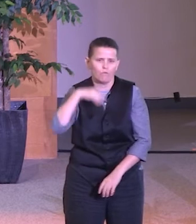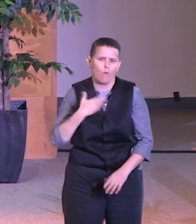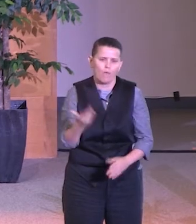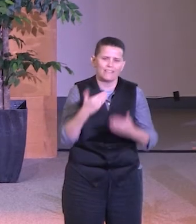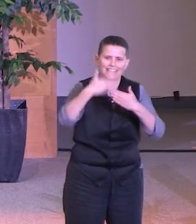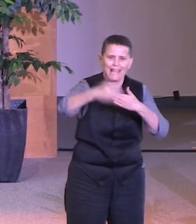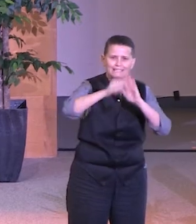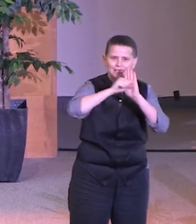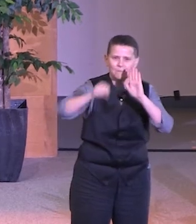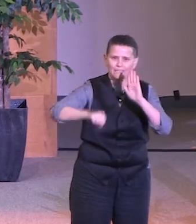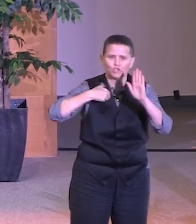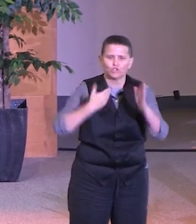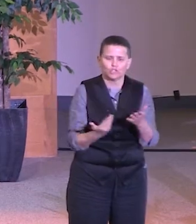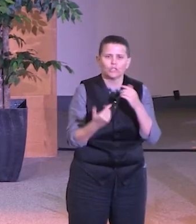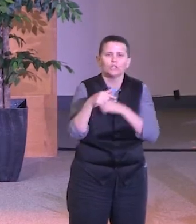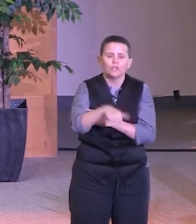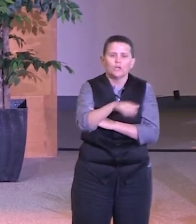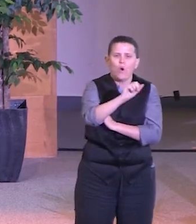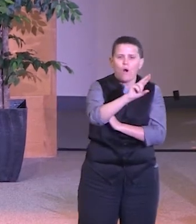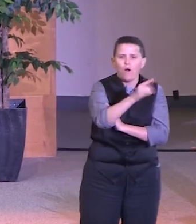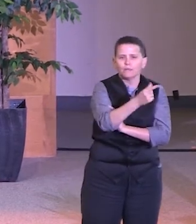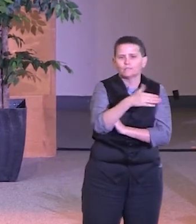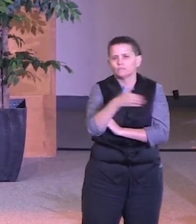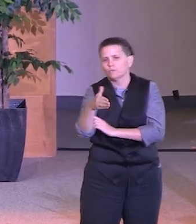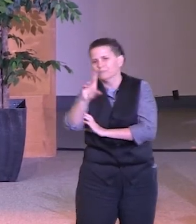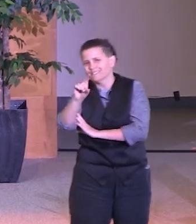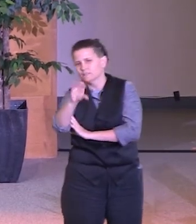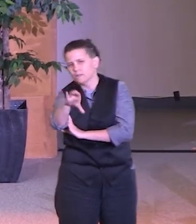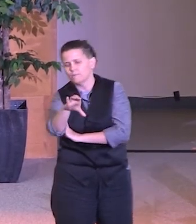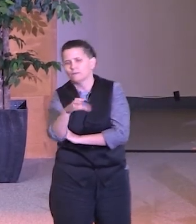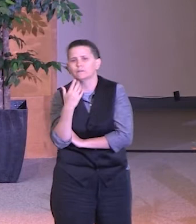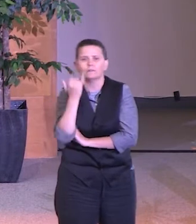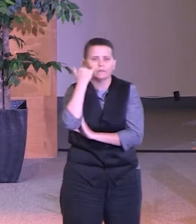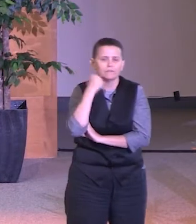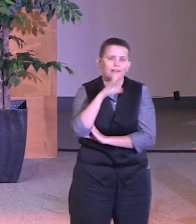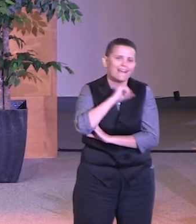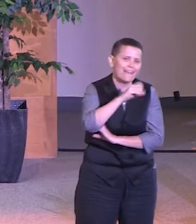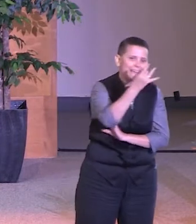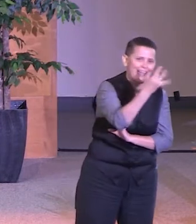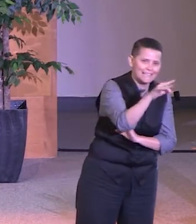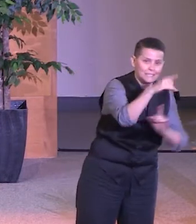has begun. So if you have a child between the ages of 18 months and 5 years of age,